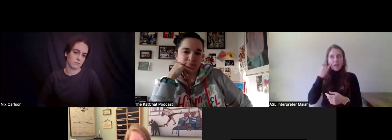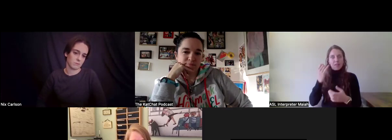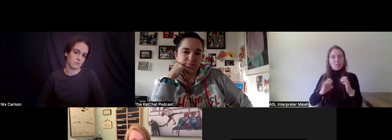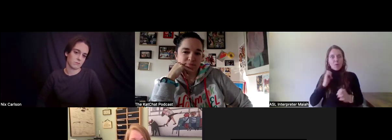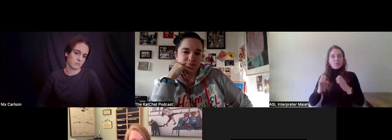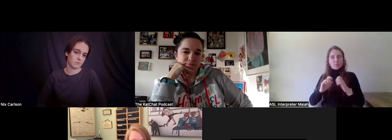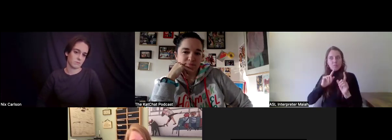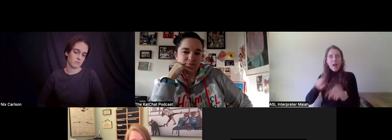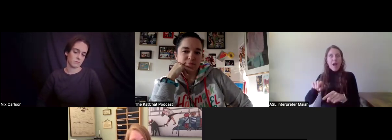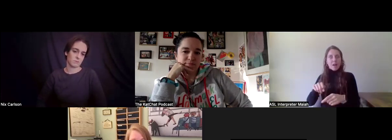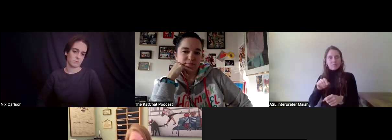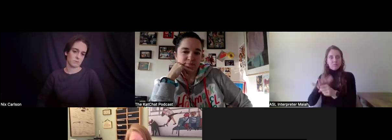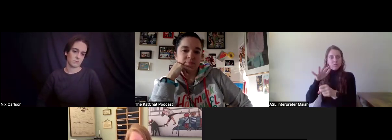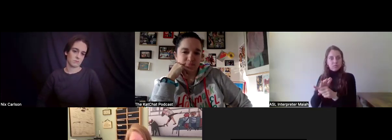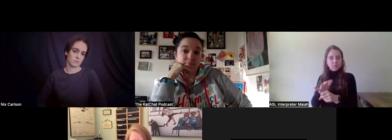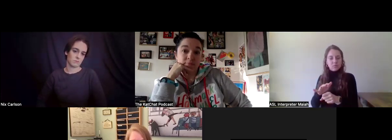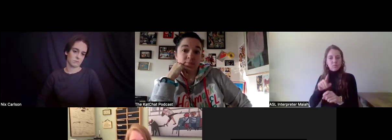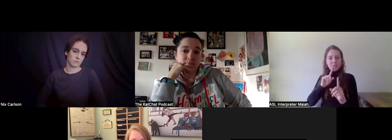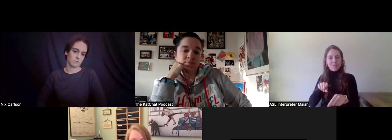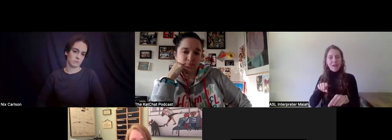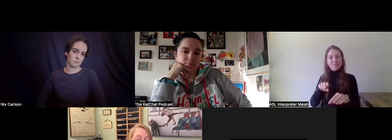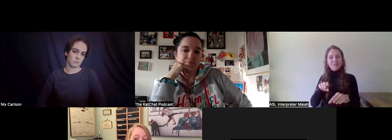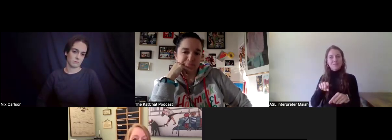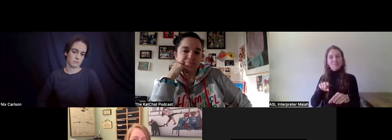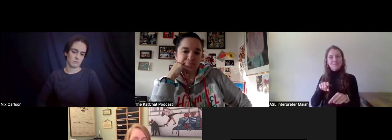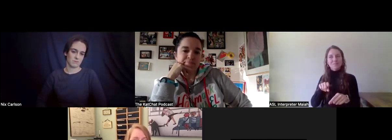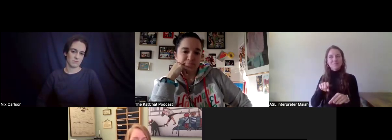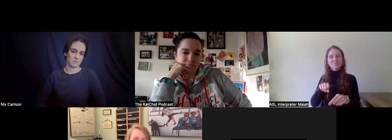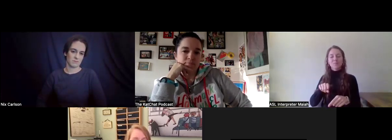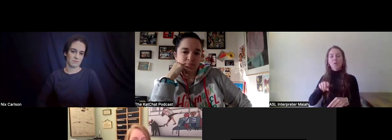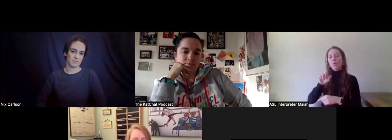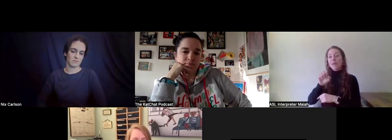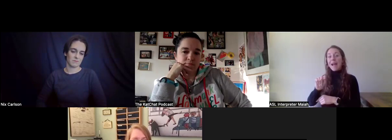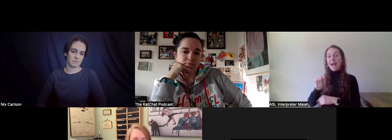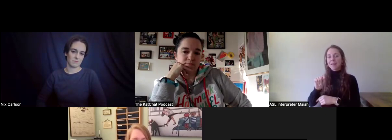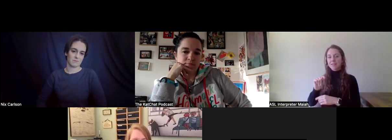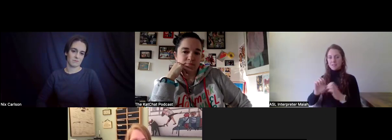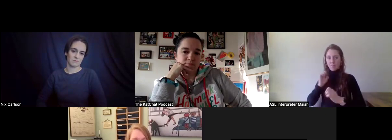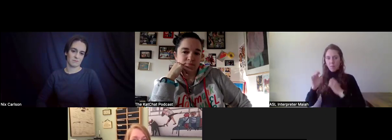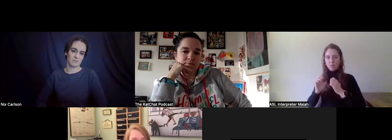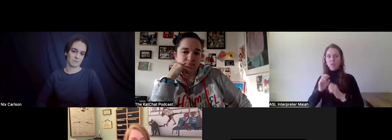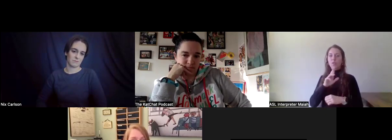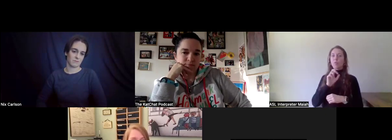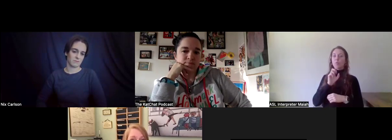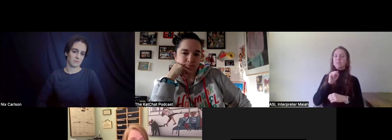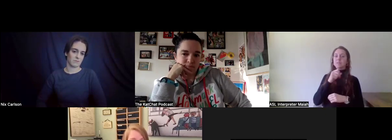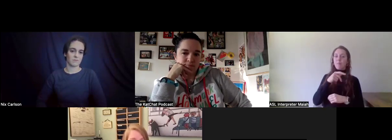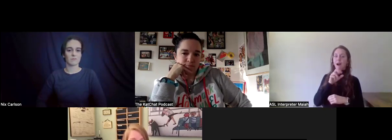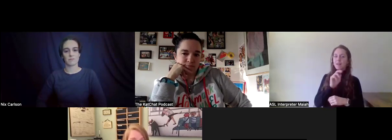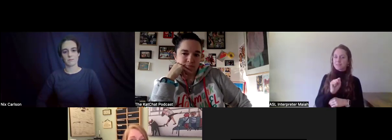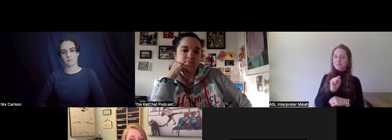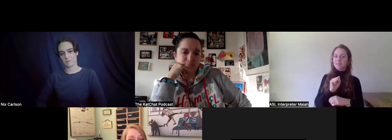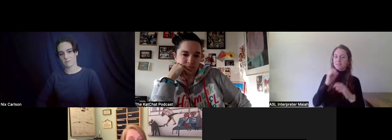emotion, response is thought. So I always tell my team, like, let's take a breath and choose a